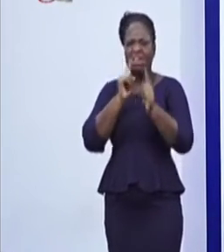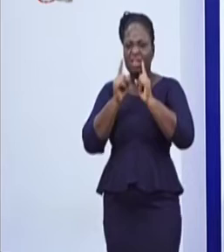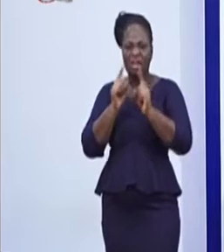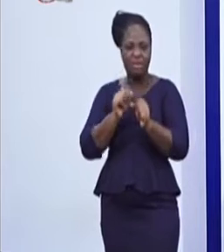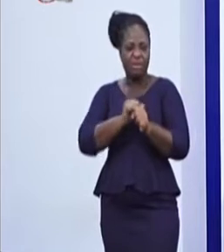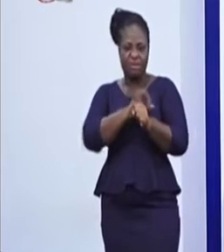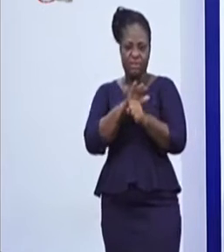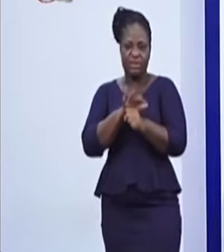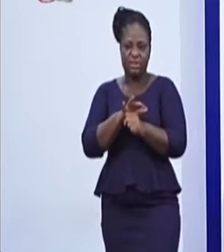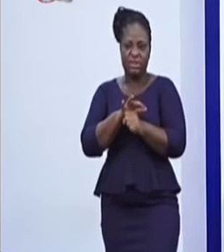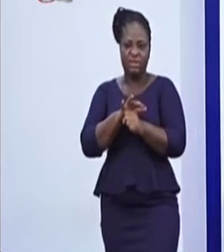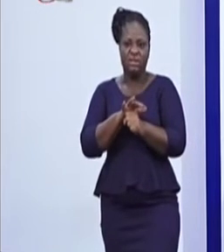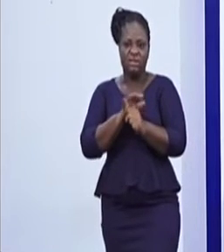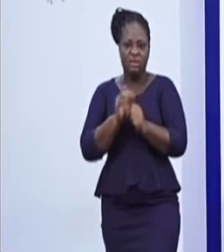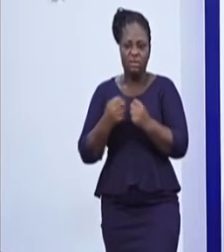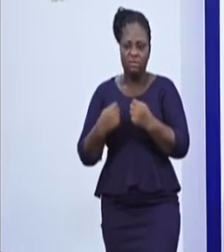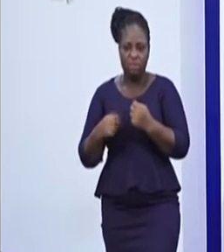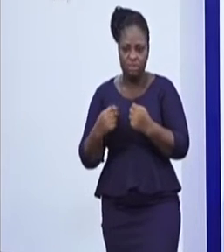COVID-19 case.